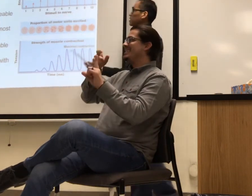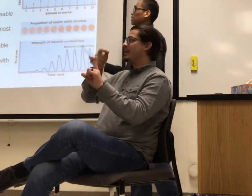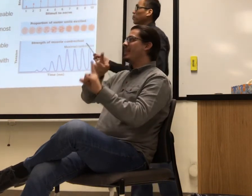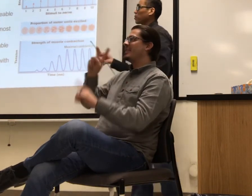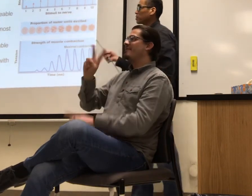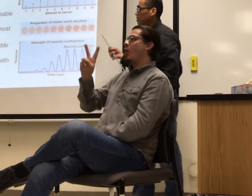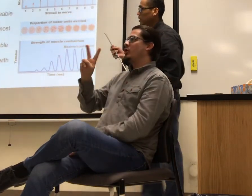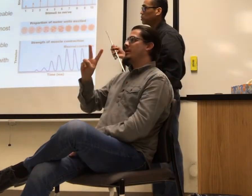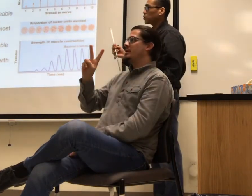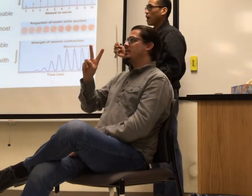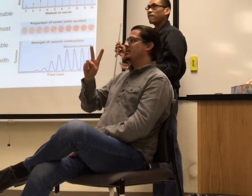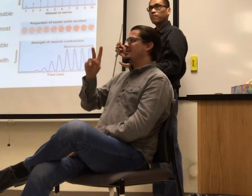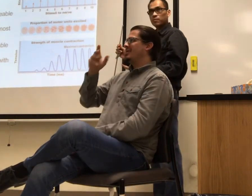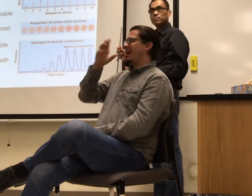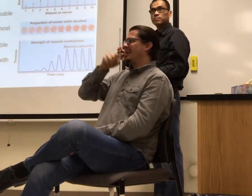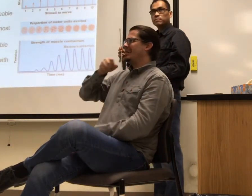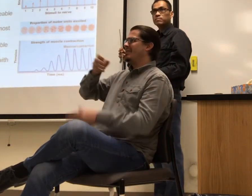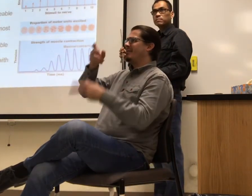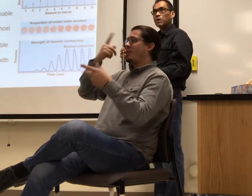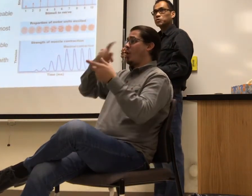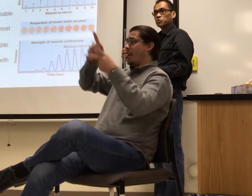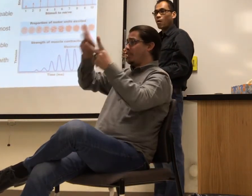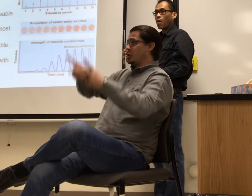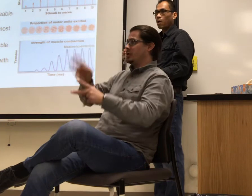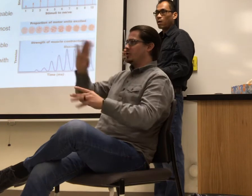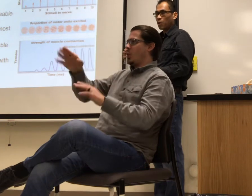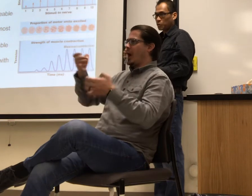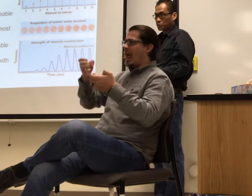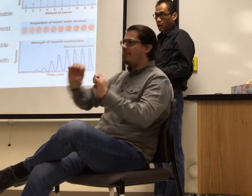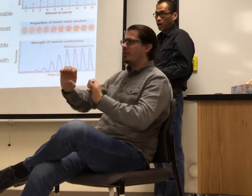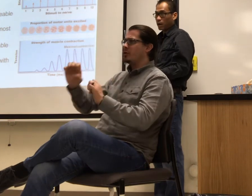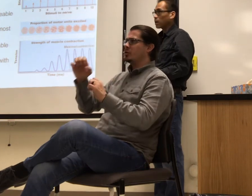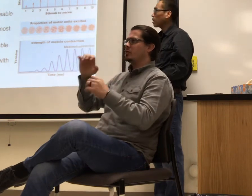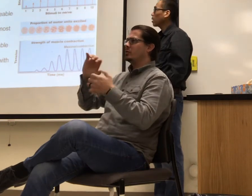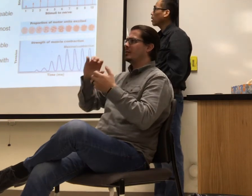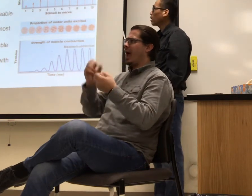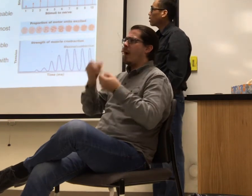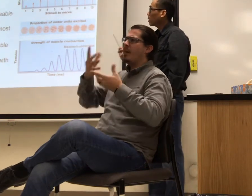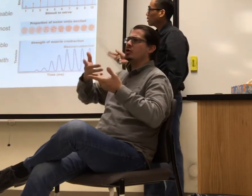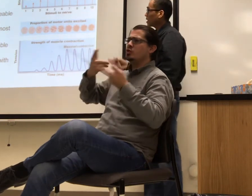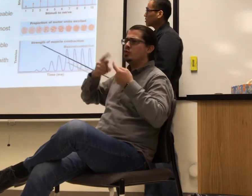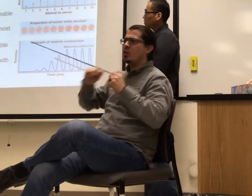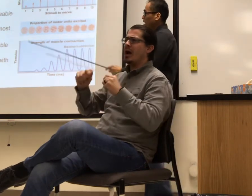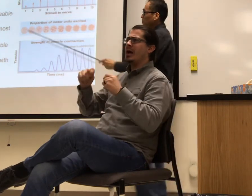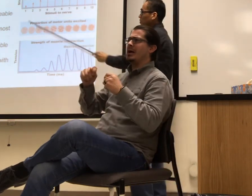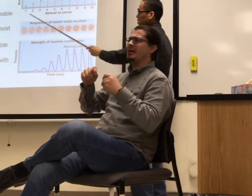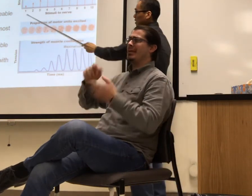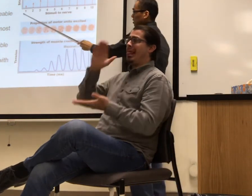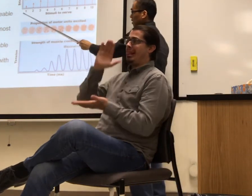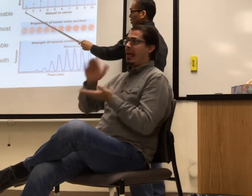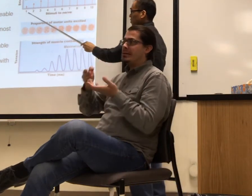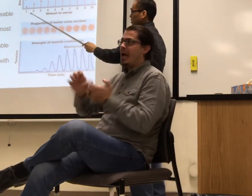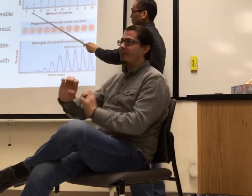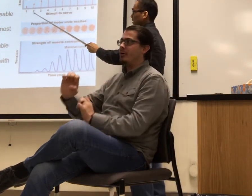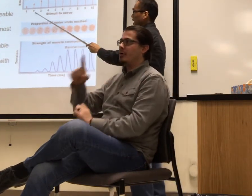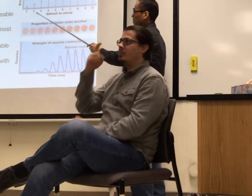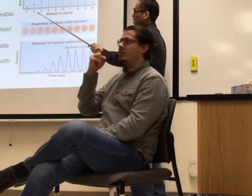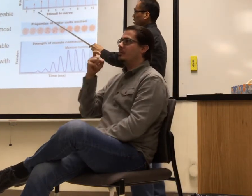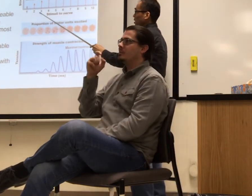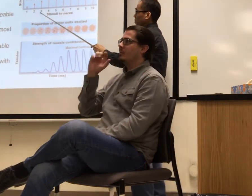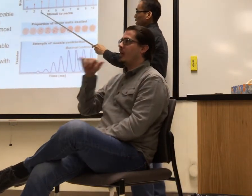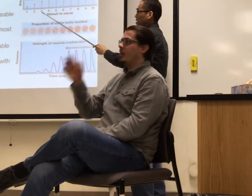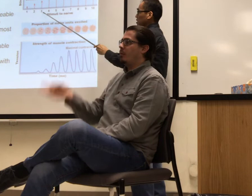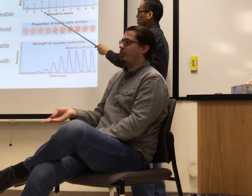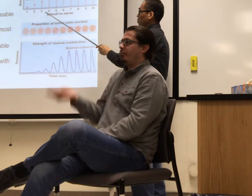Okay, I guess in a person, it's your effort. How strong are you trying? Less of an effort because the load isn't very